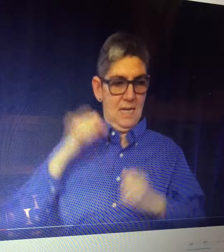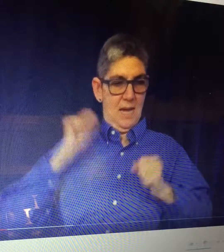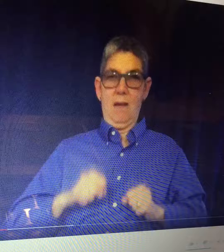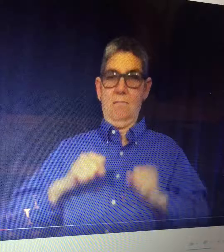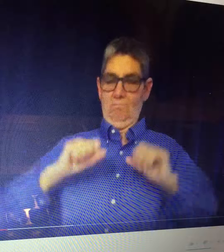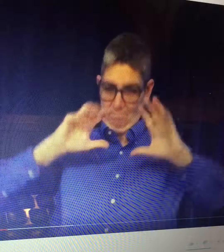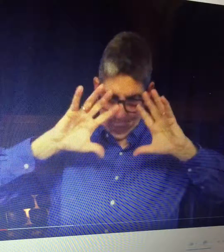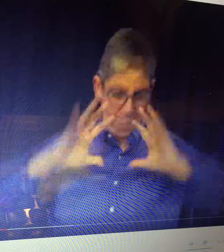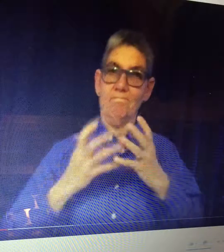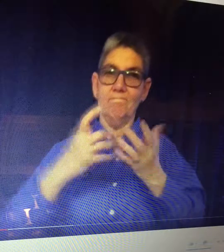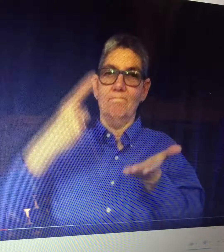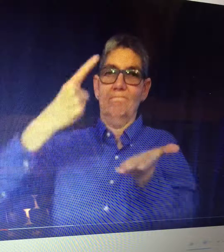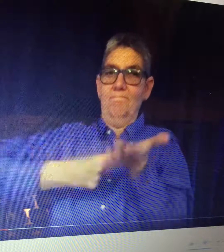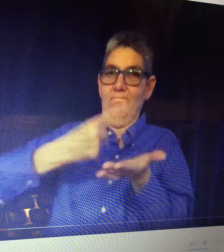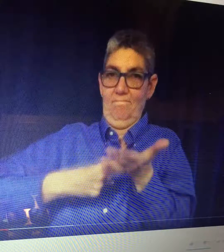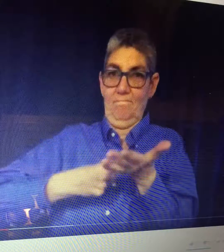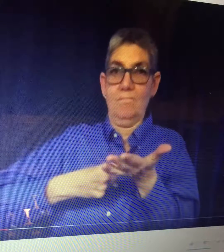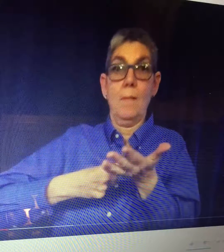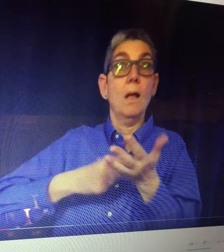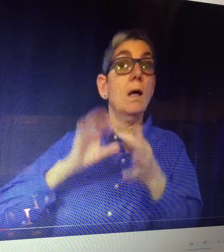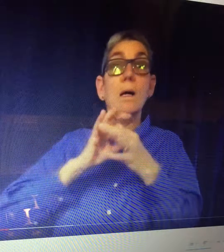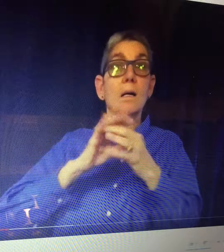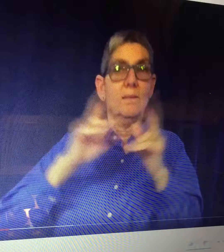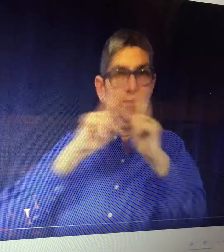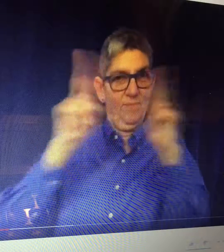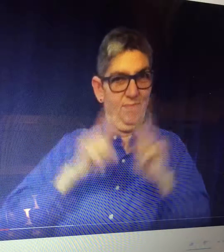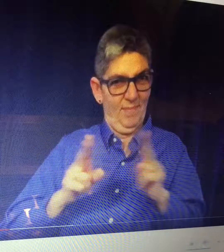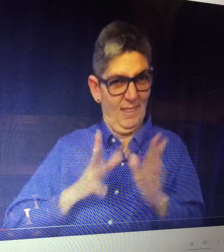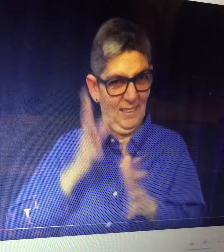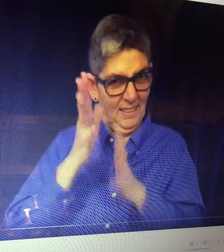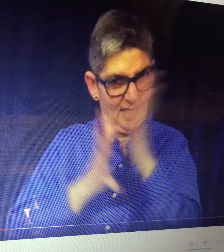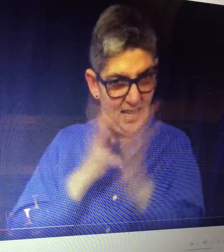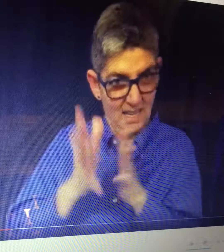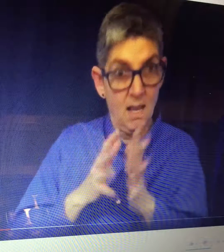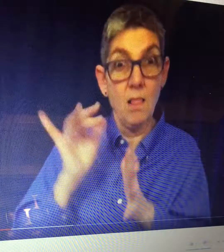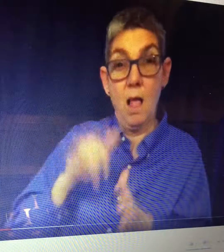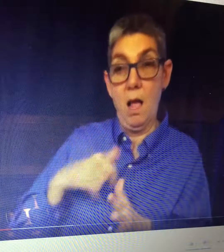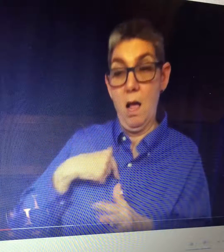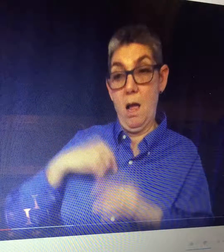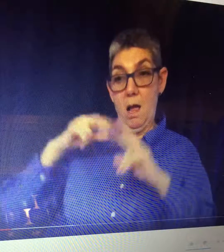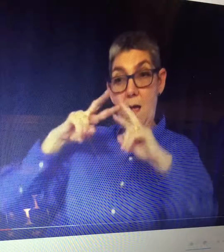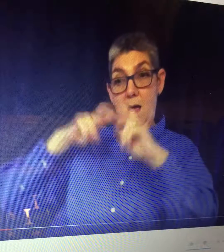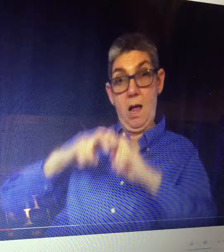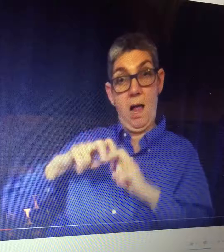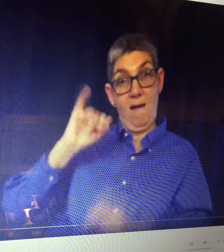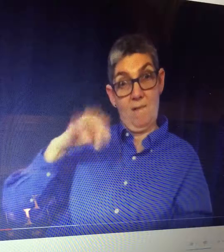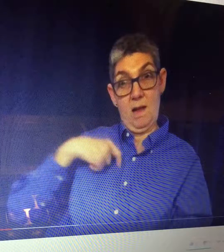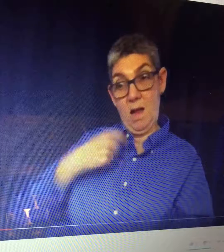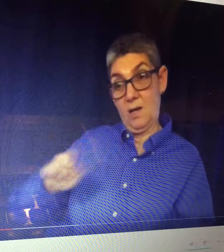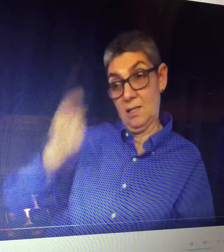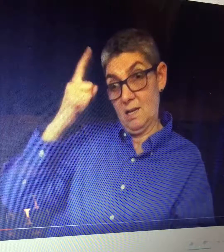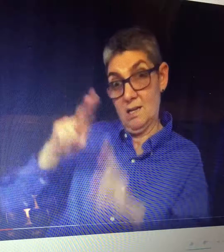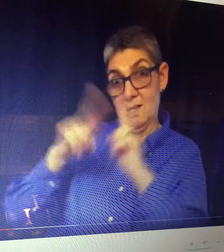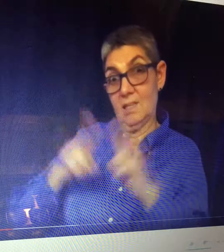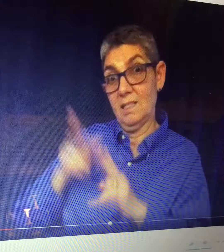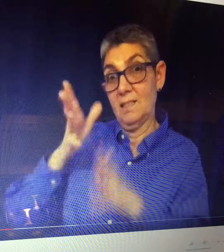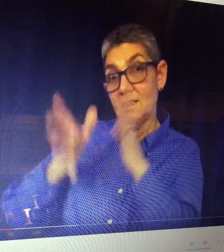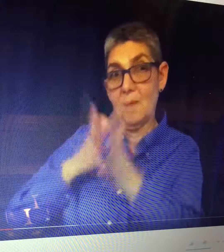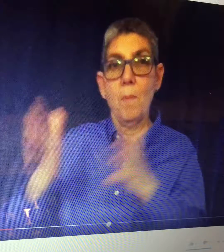That, oh man, they really helped me. They put it all together for my discussion. So international signs. If we analyze